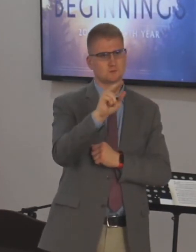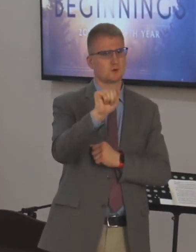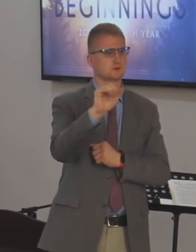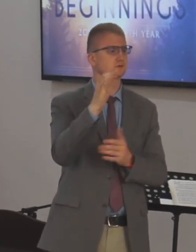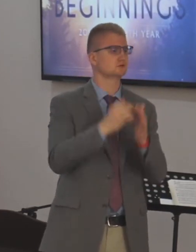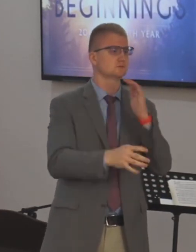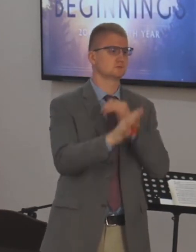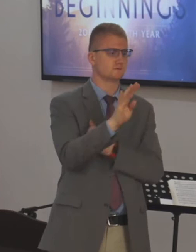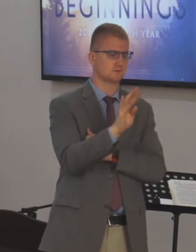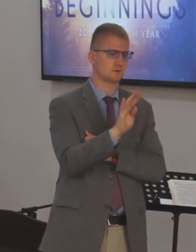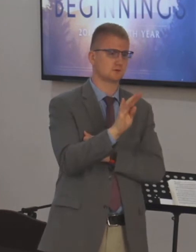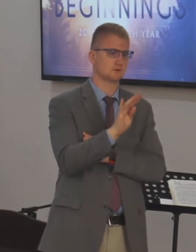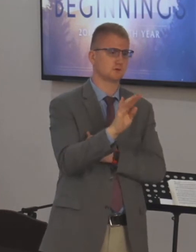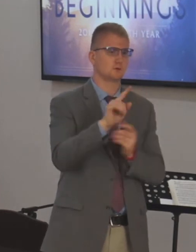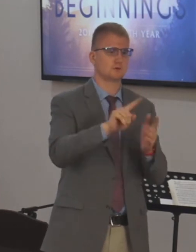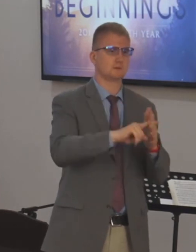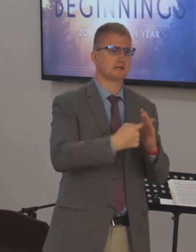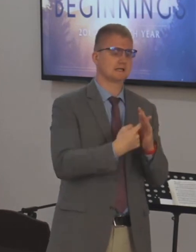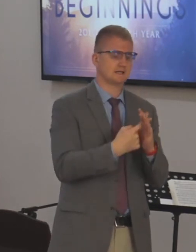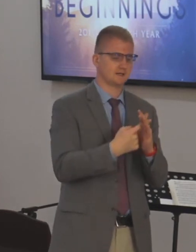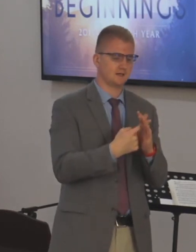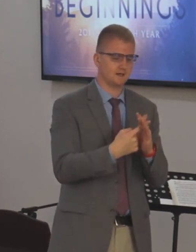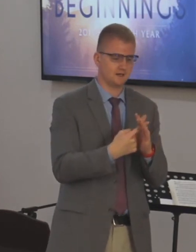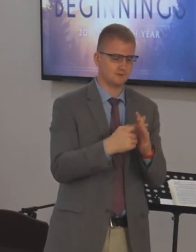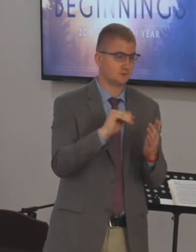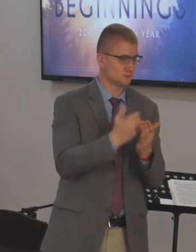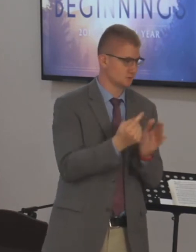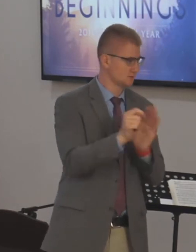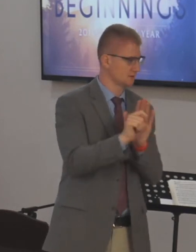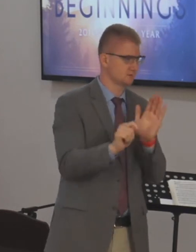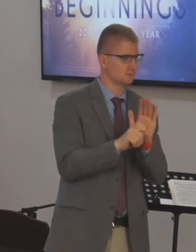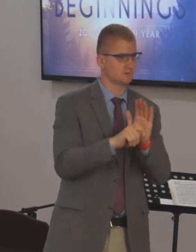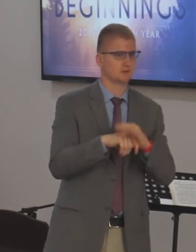In the beginning of the New Testament, you're going to get Genesis, Deuteronomy,